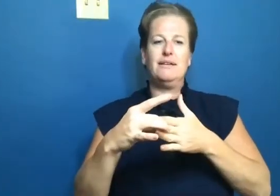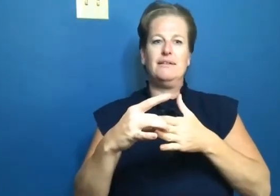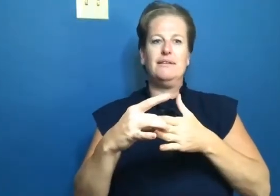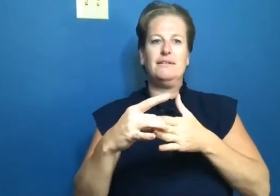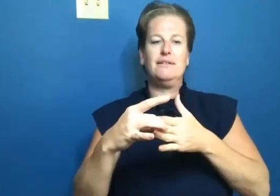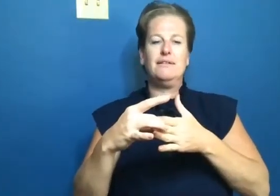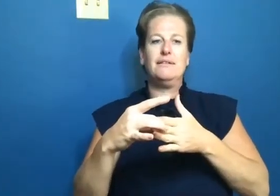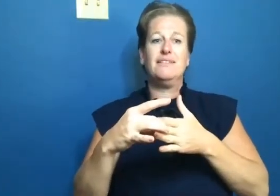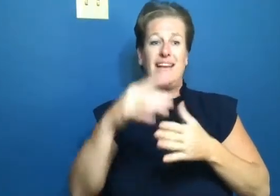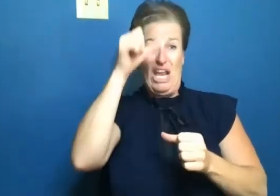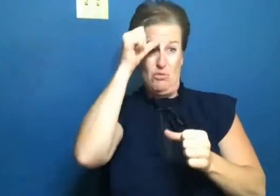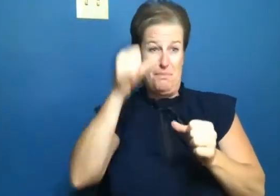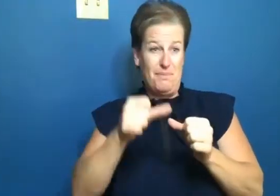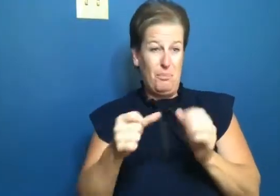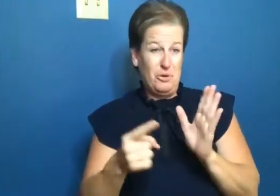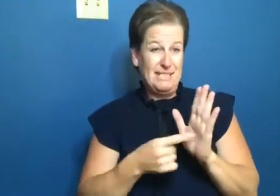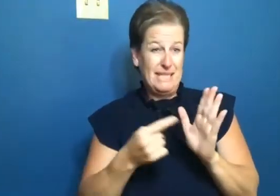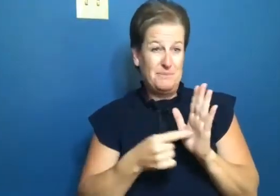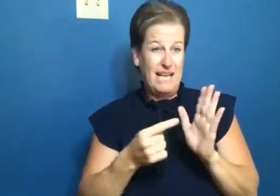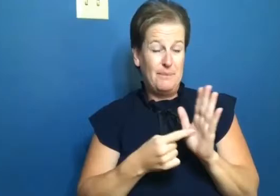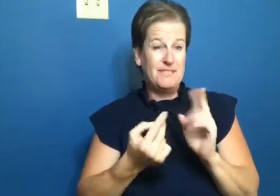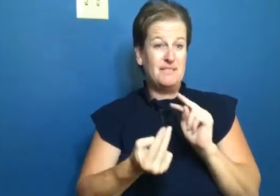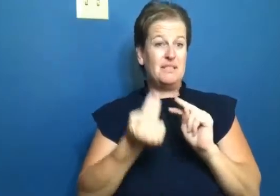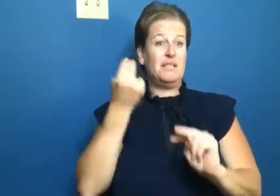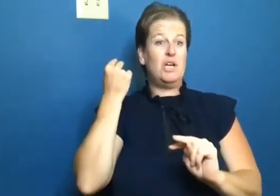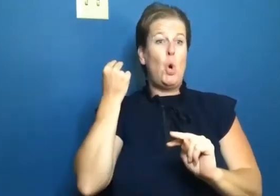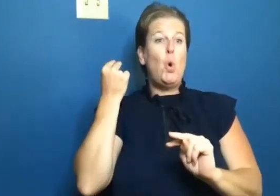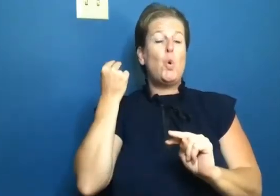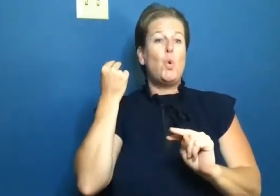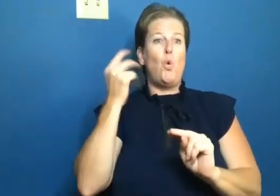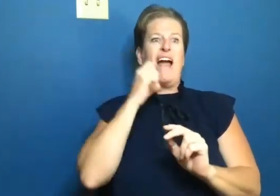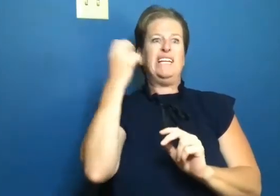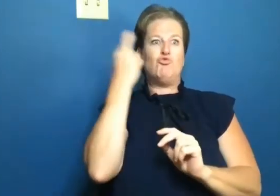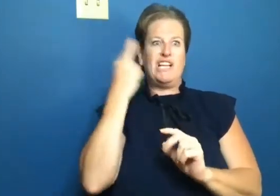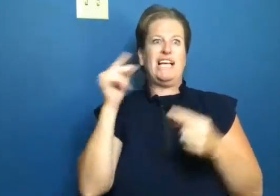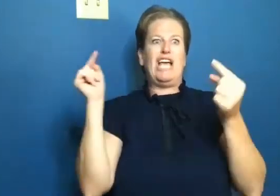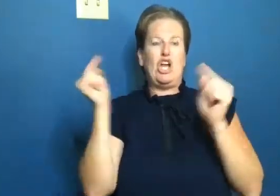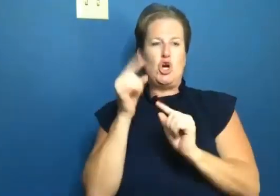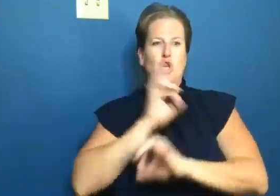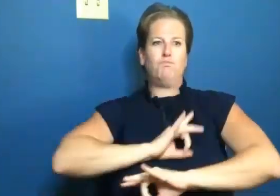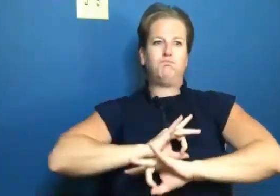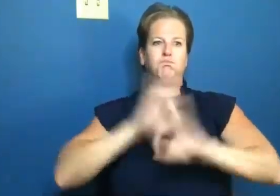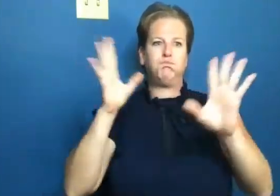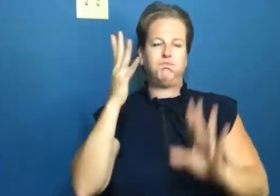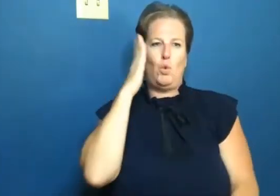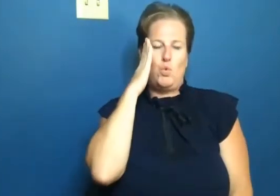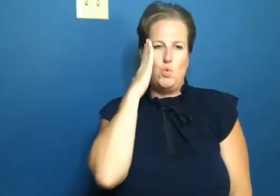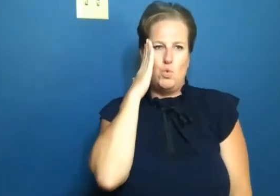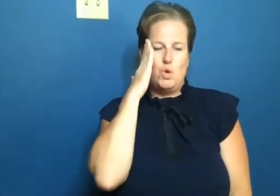sometimes our harms are not as apparent as they are at other times. So thank you again